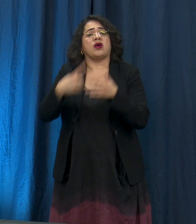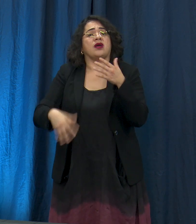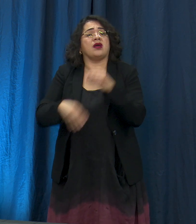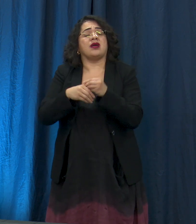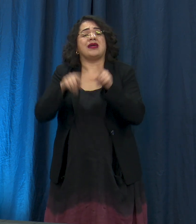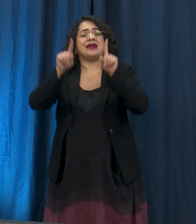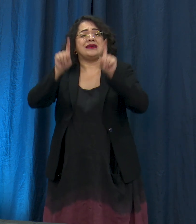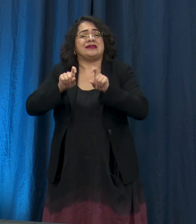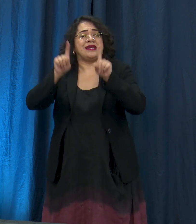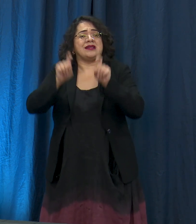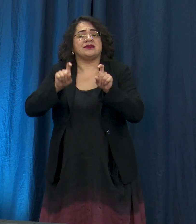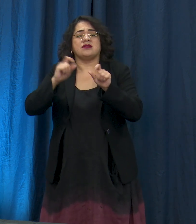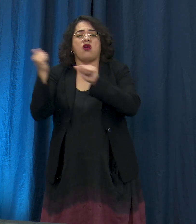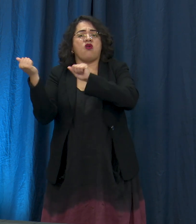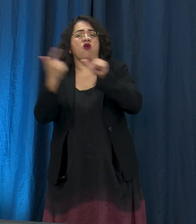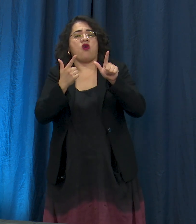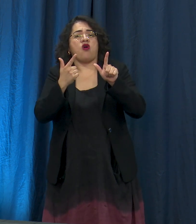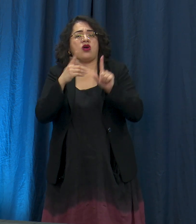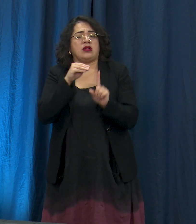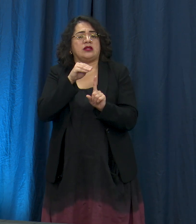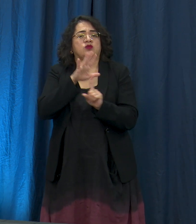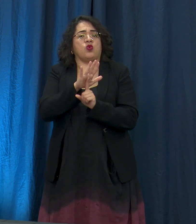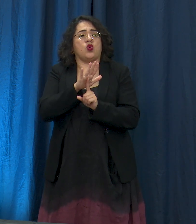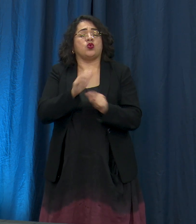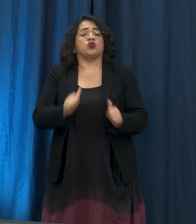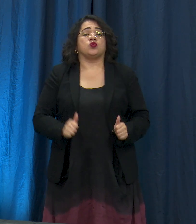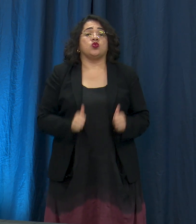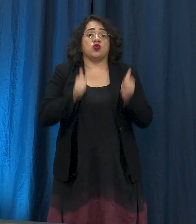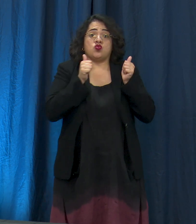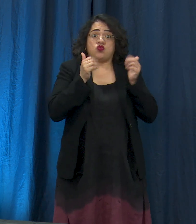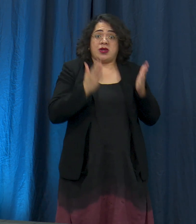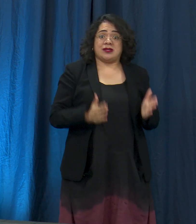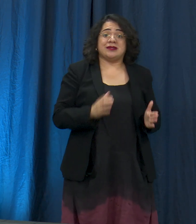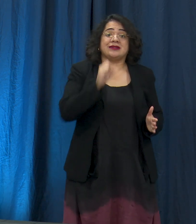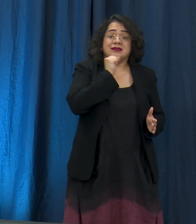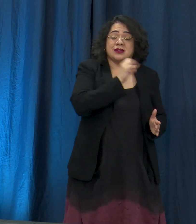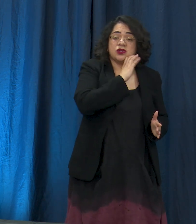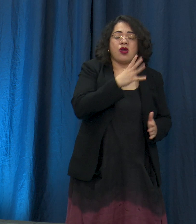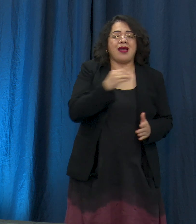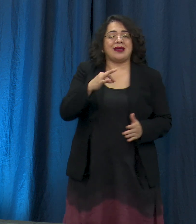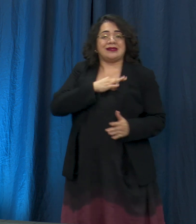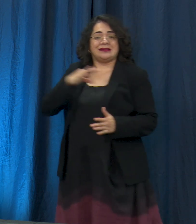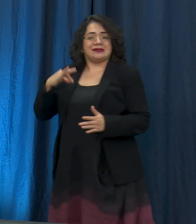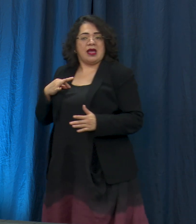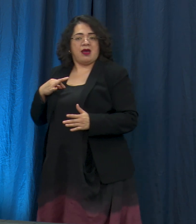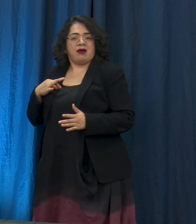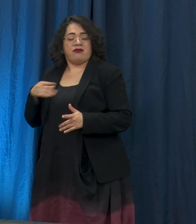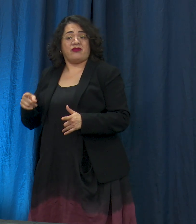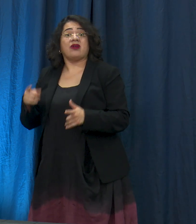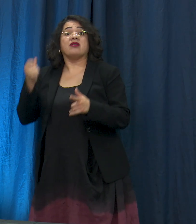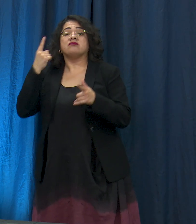test all exposed residents and staff who have been exposed to COVID, whether they're